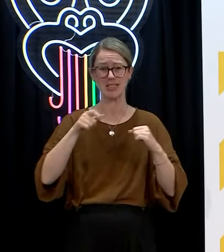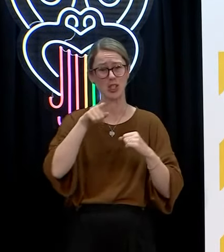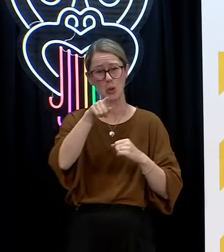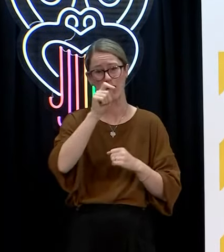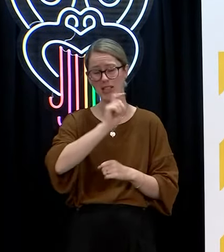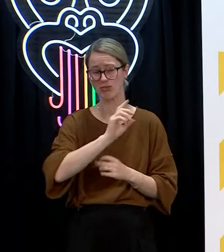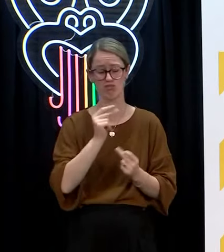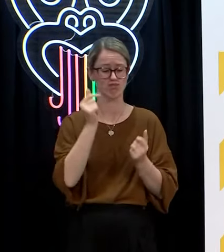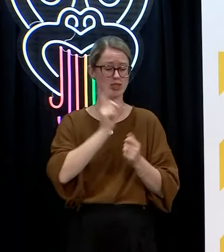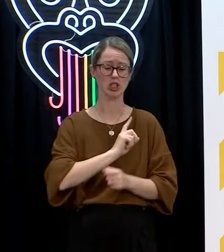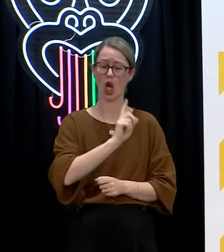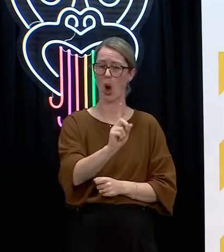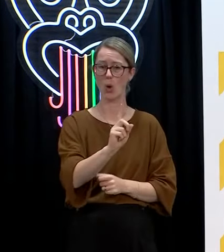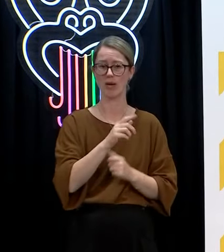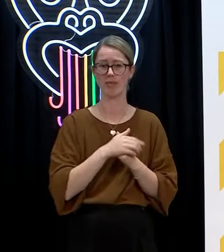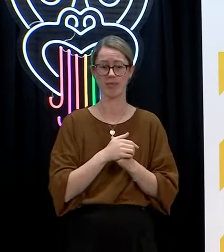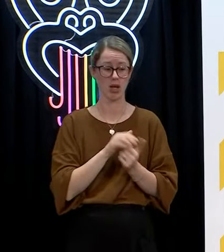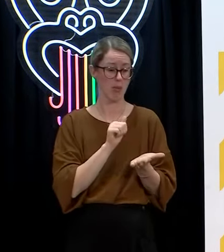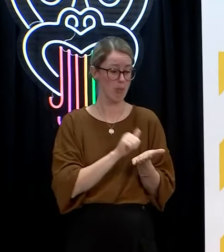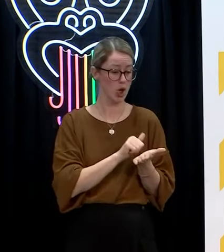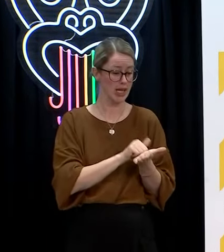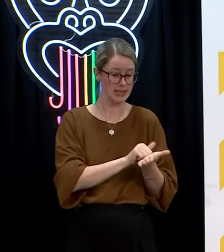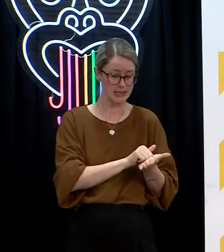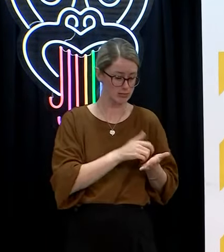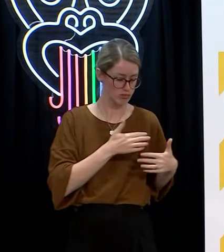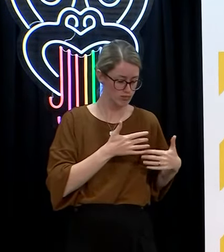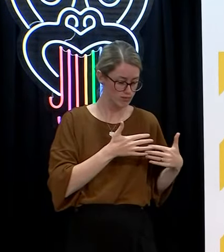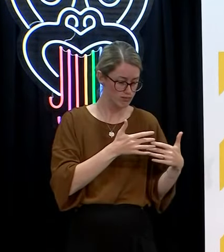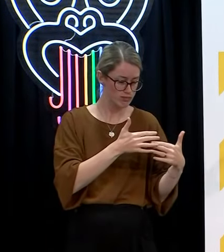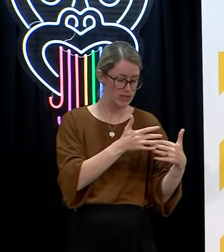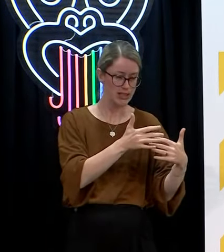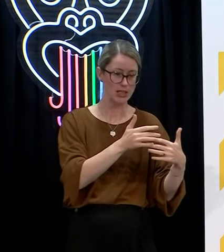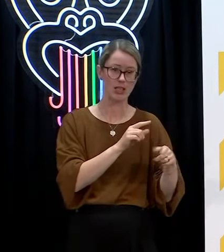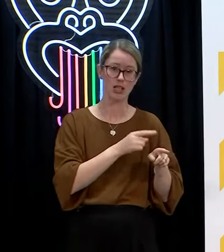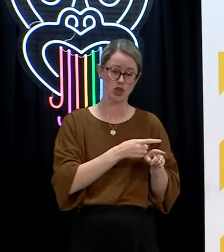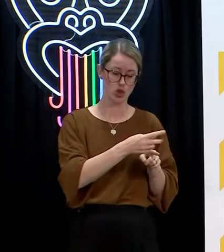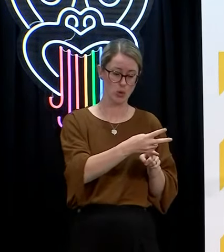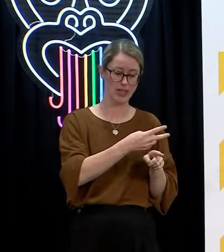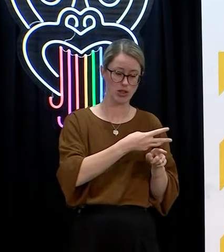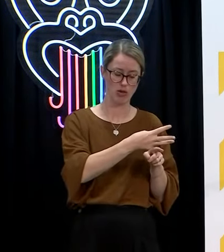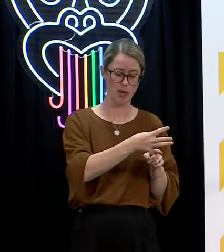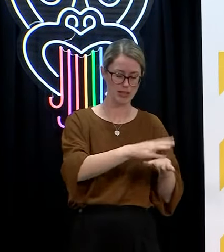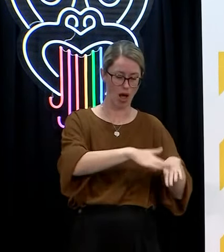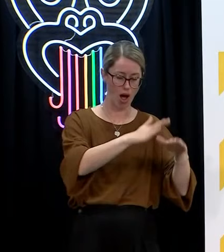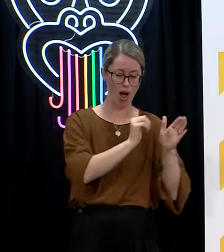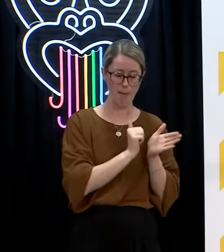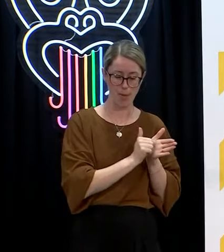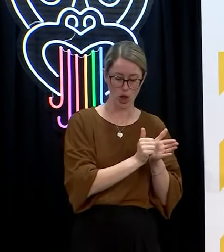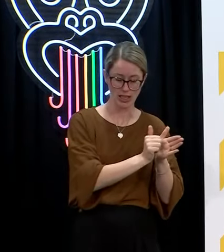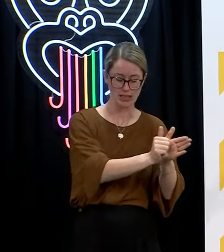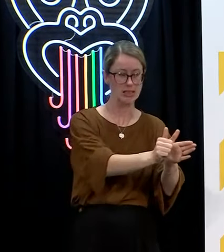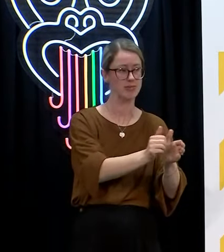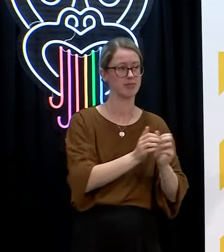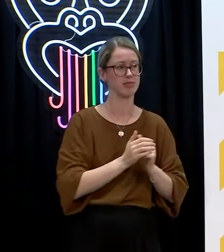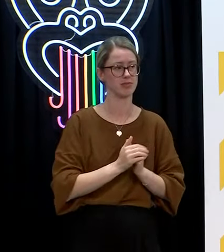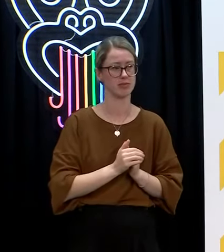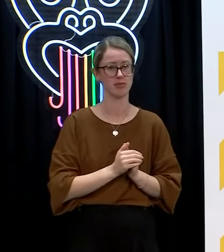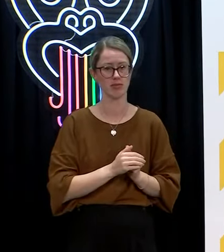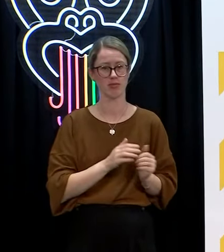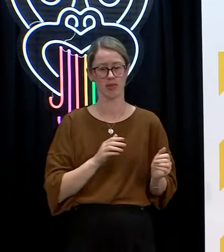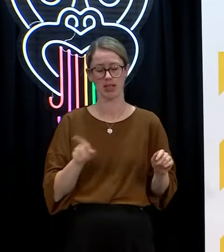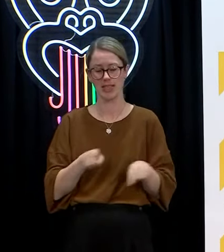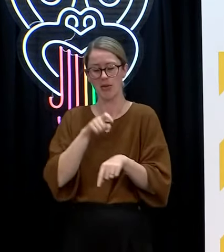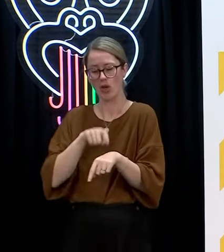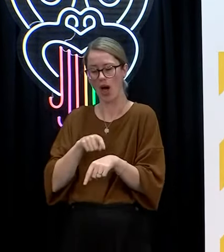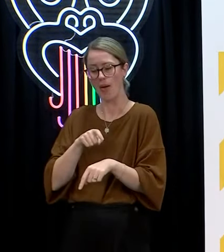up. The bookings are still solid for the next 2 to 3 weeks, and so we want to complement